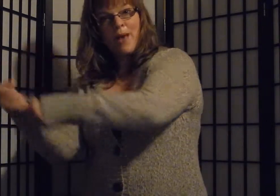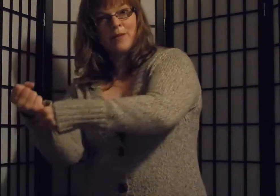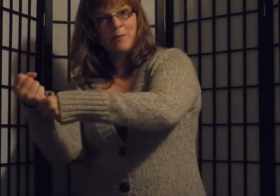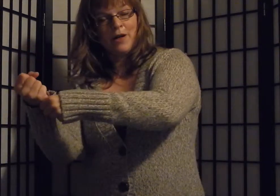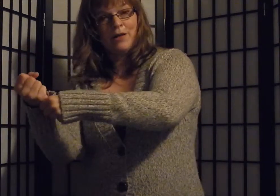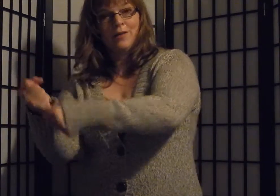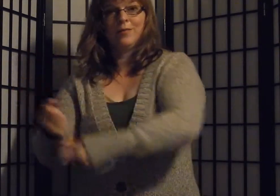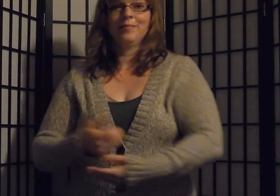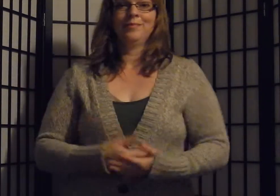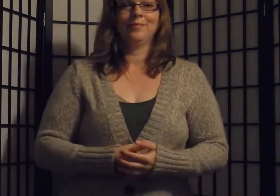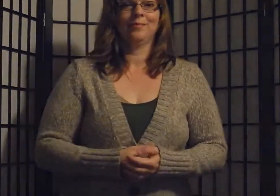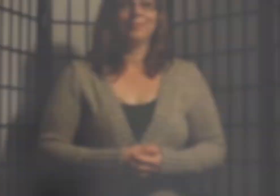Baseball.